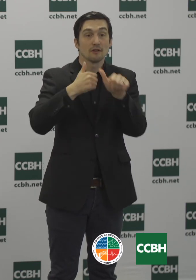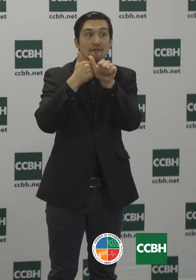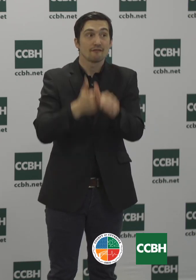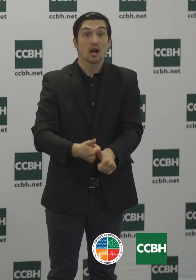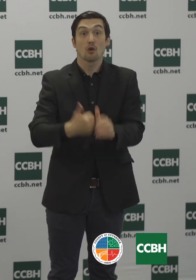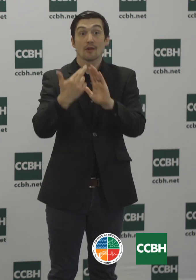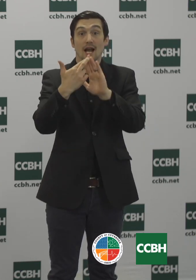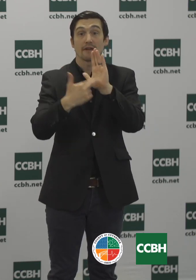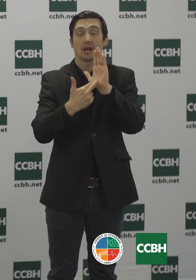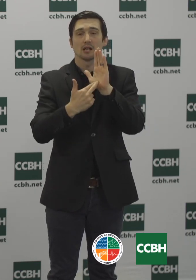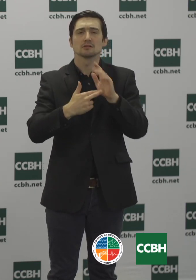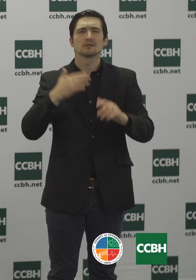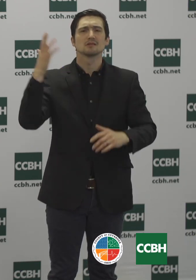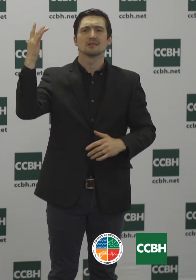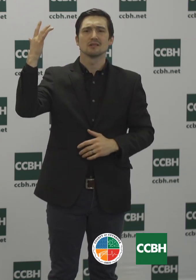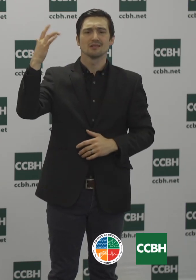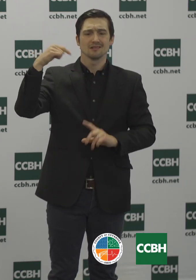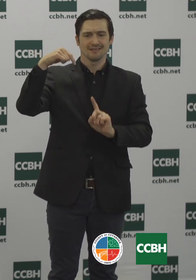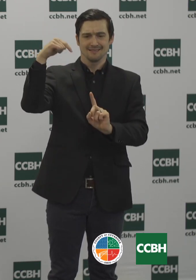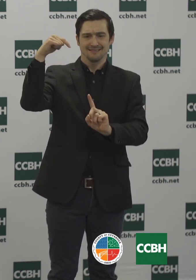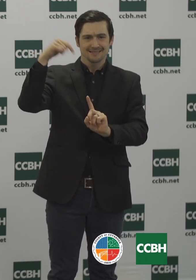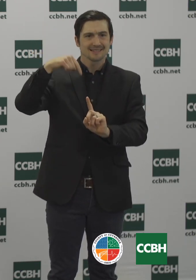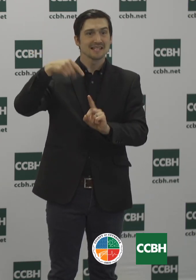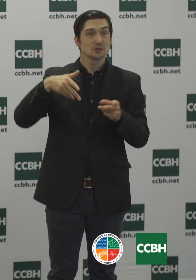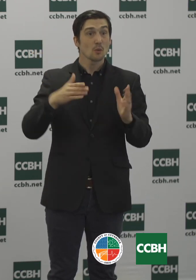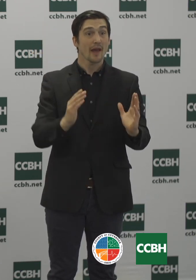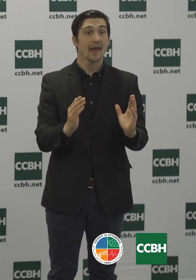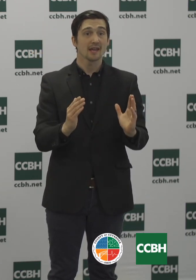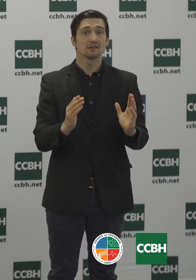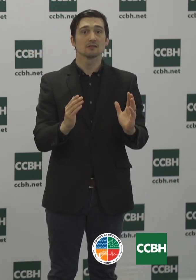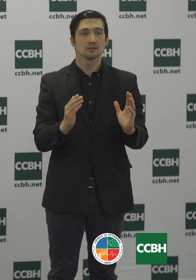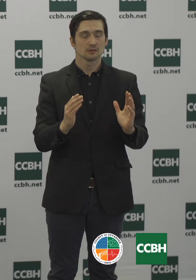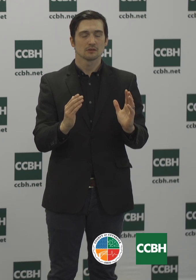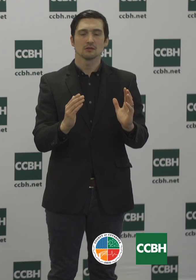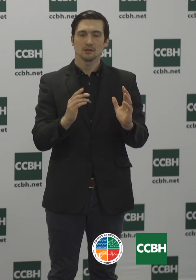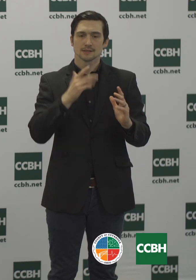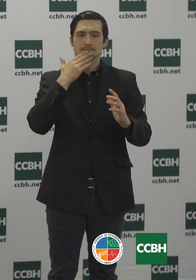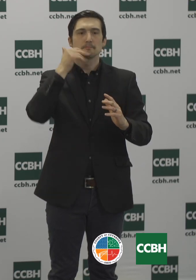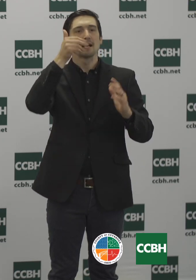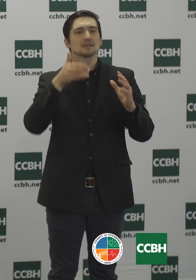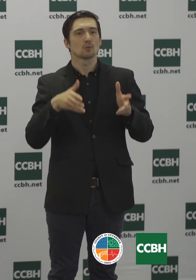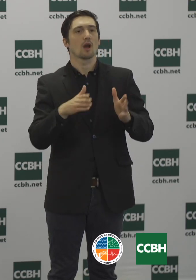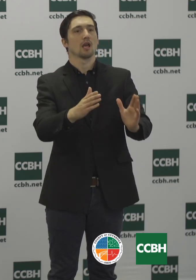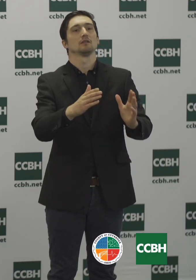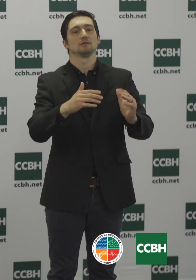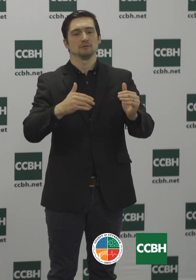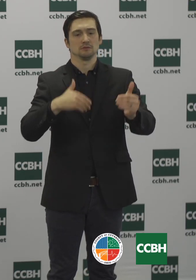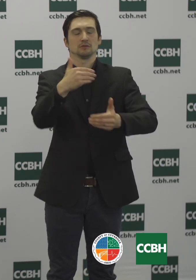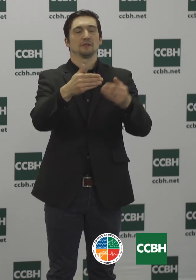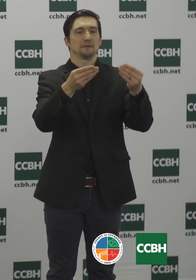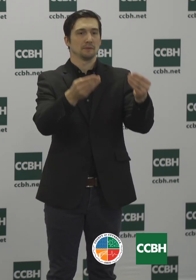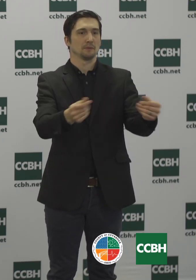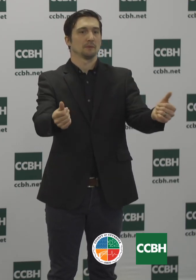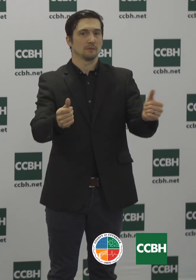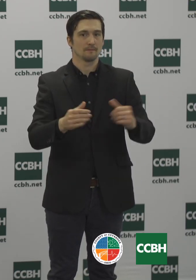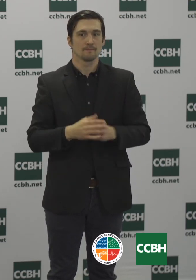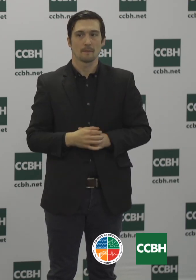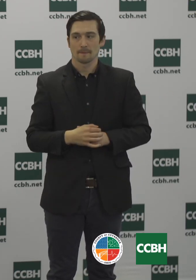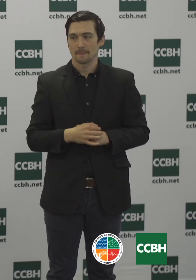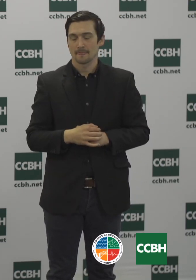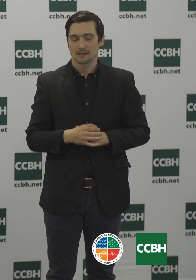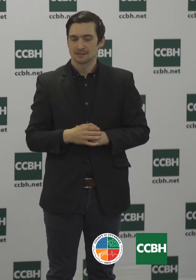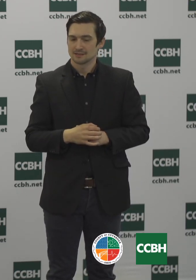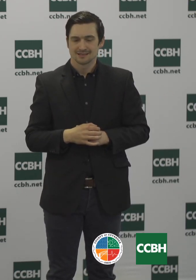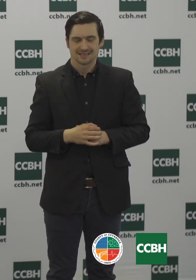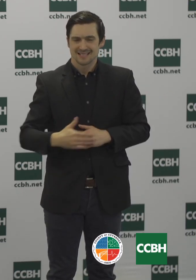guidelines, because this is our only way ultimately forward and through the process. I fear